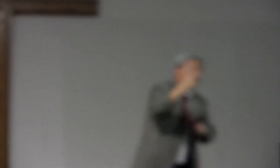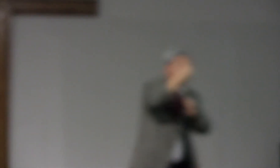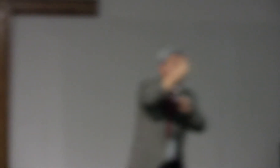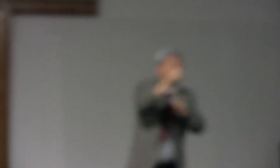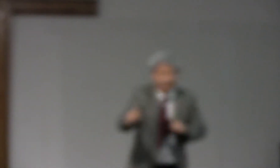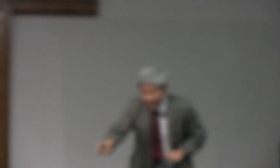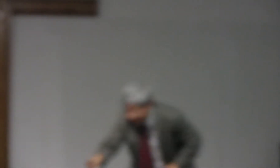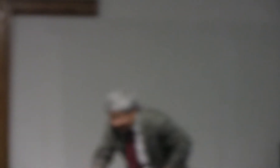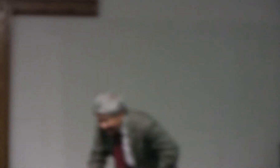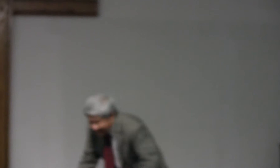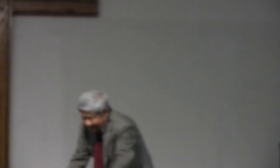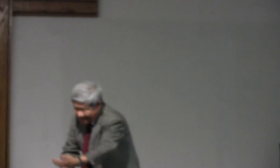Instead, we'd rather pet the dog